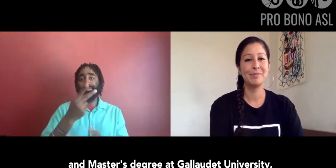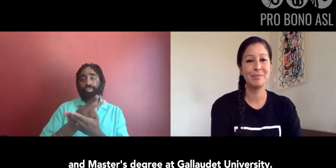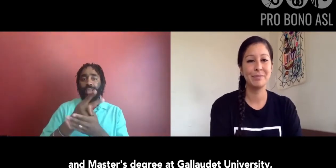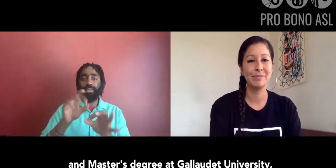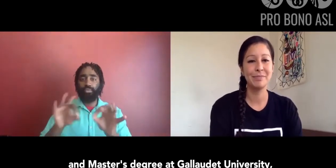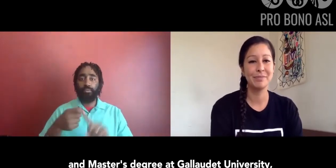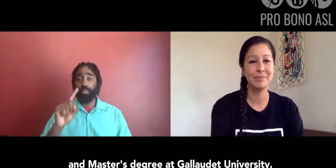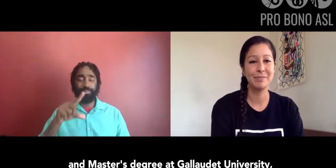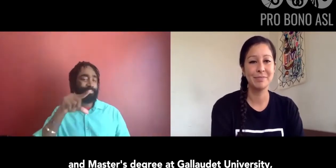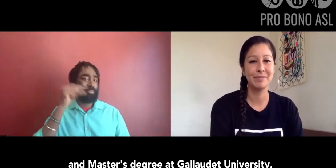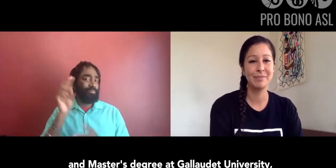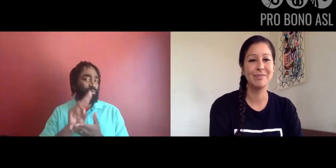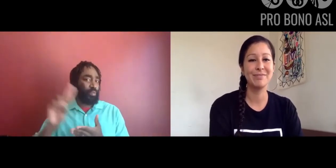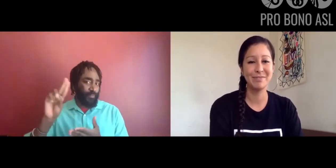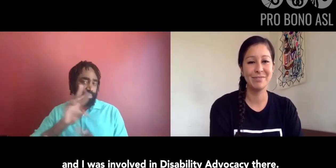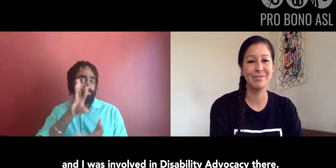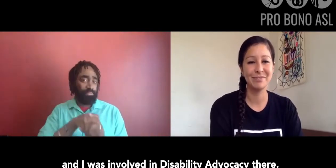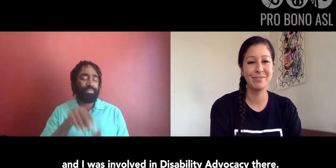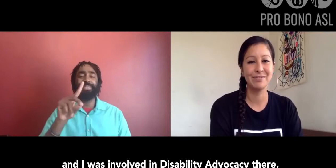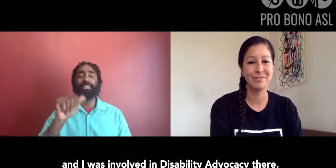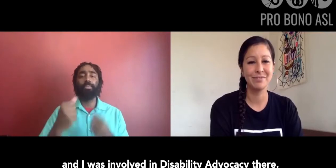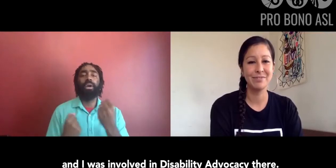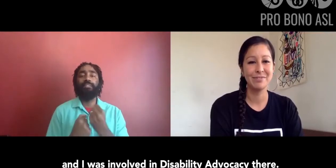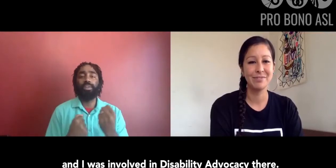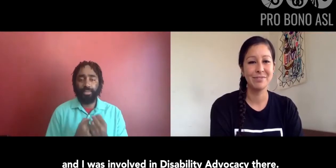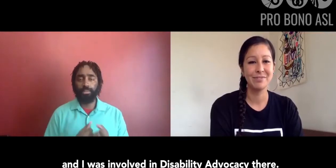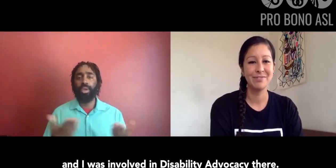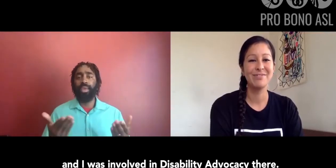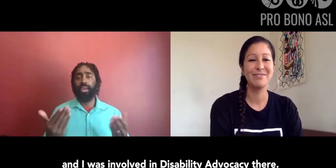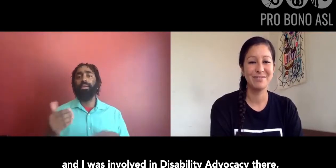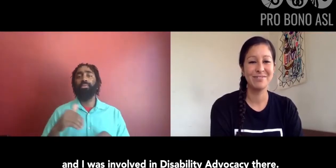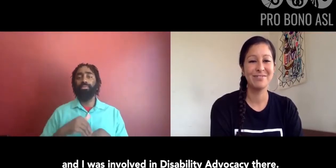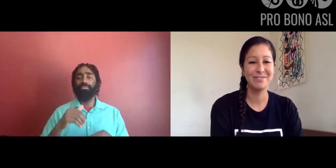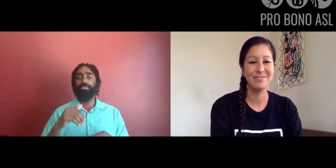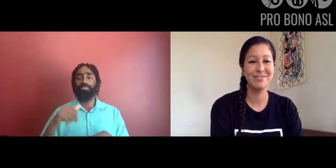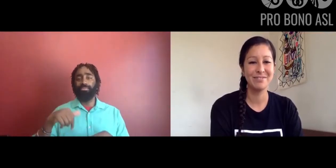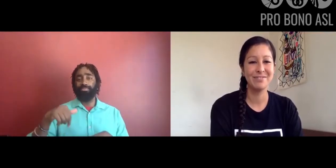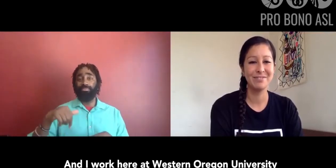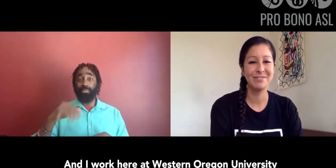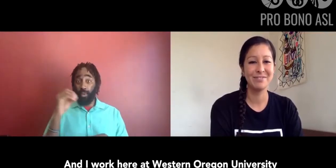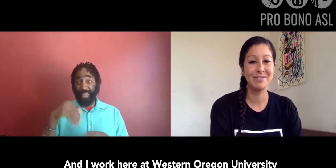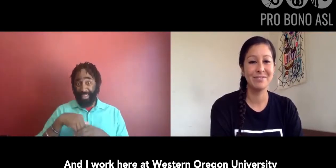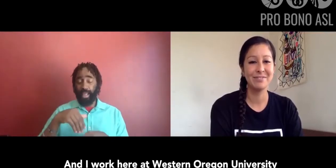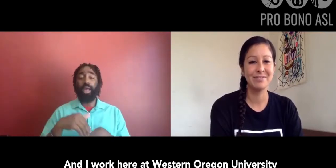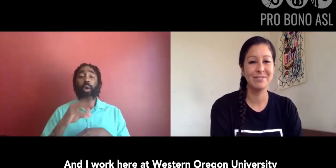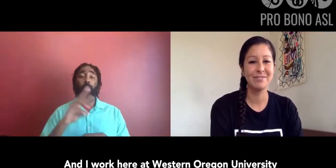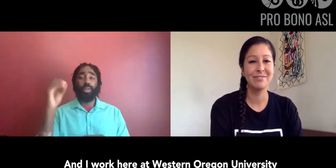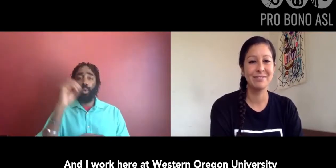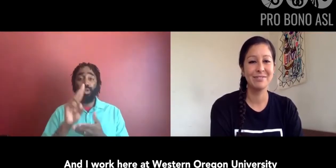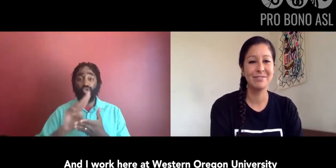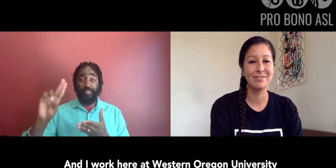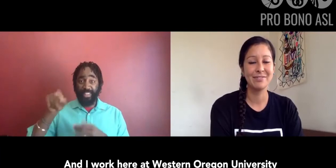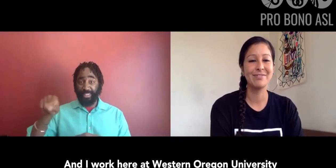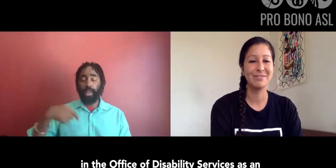and master's degree at Gallaudet University, and I was involved in disability advocacy there. And I work here in West